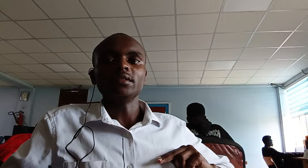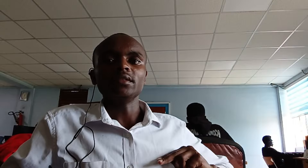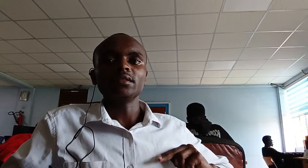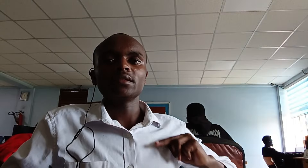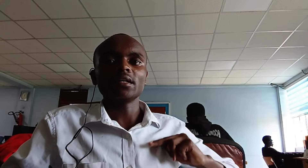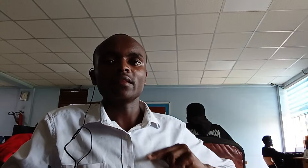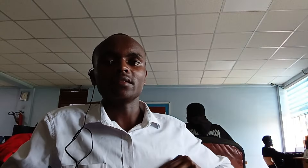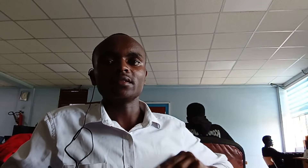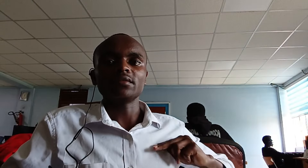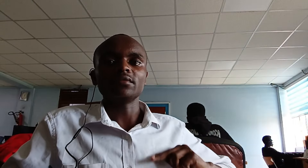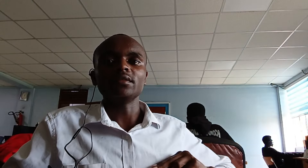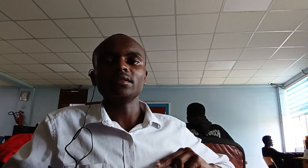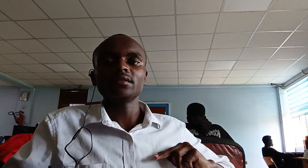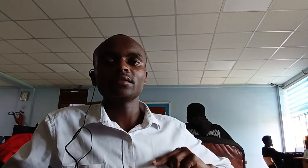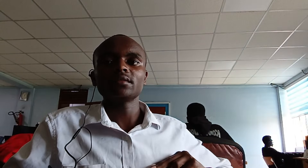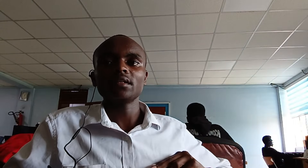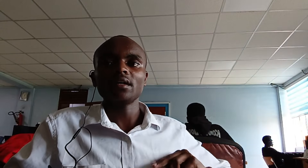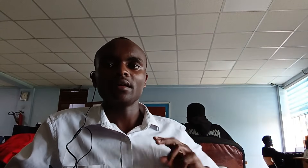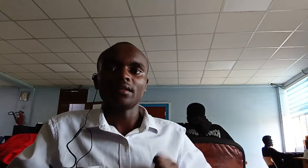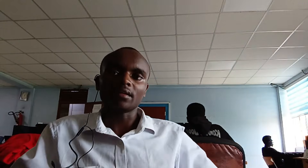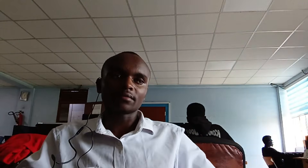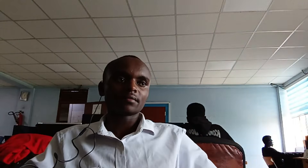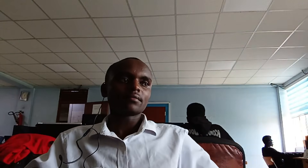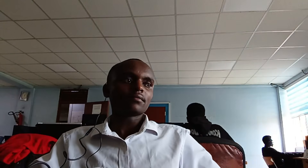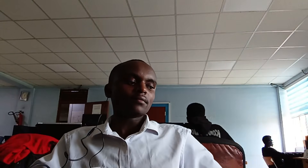knees. That's the sign for knees. Yeah,